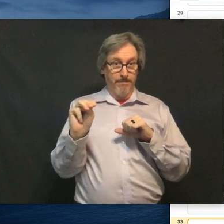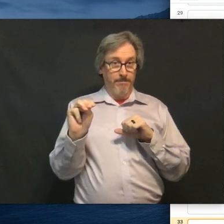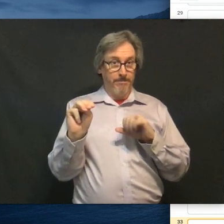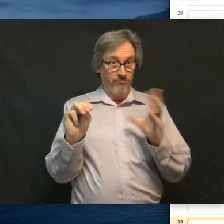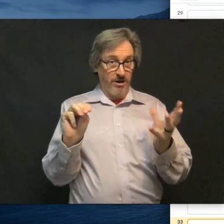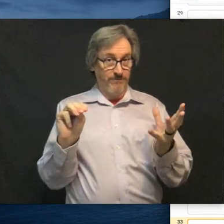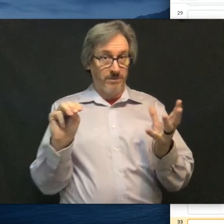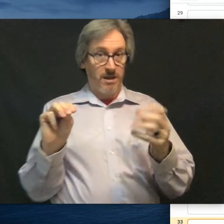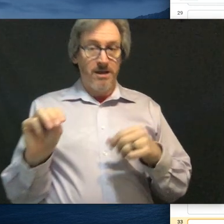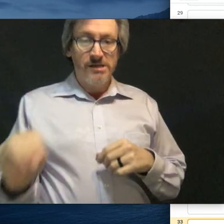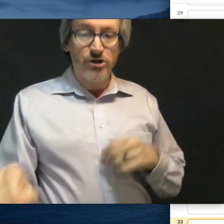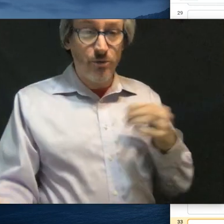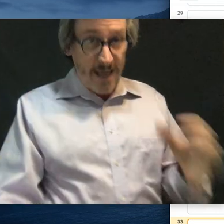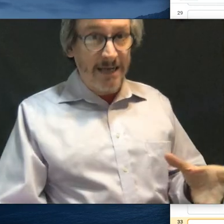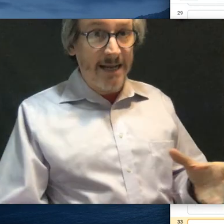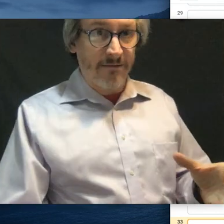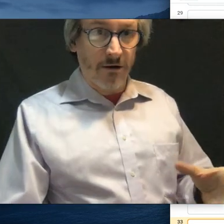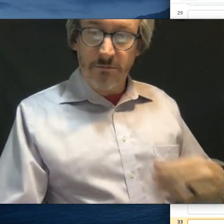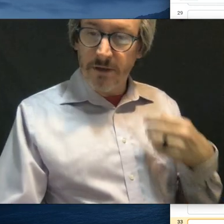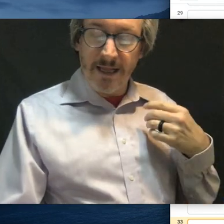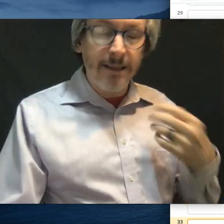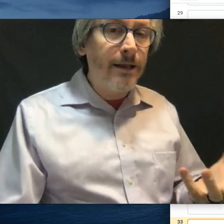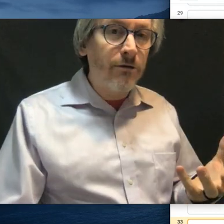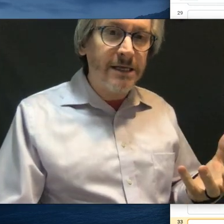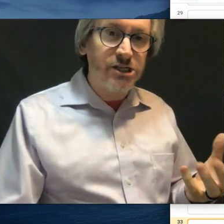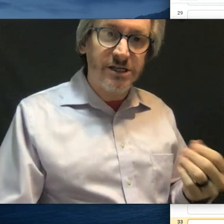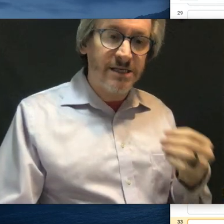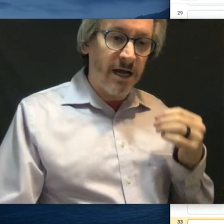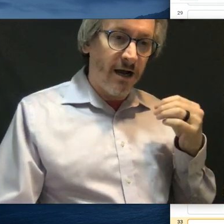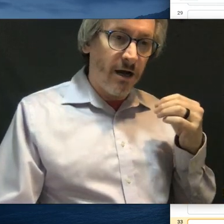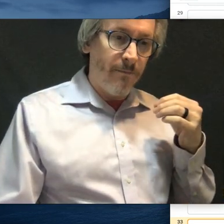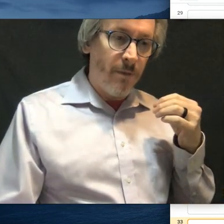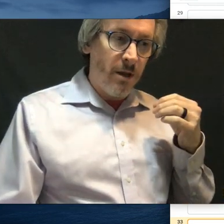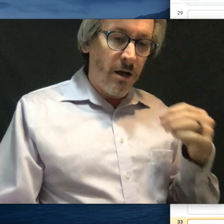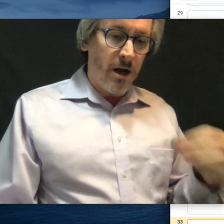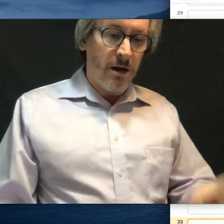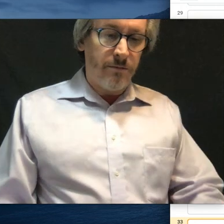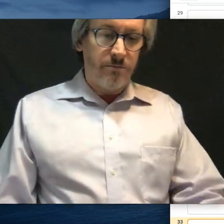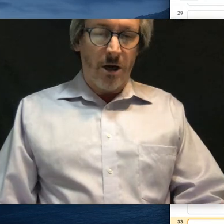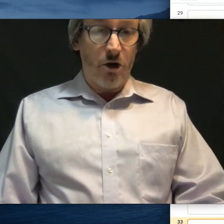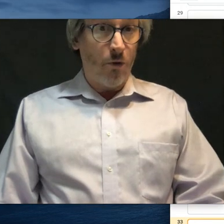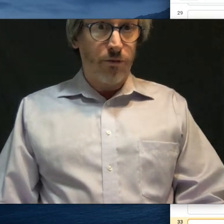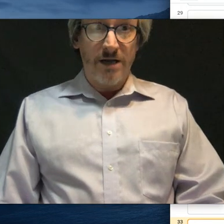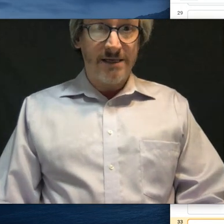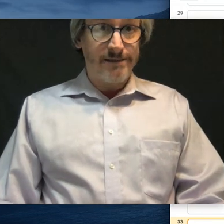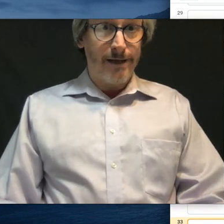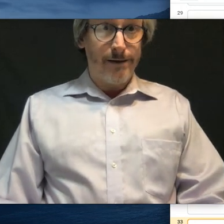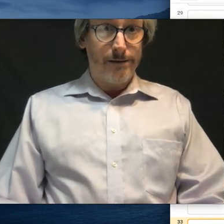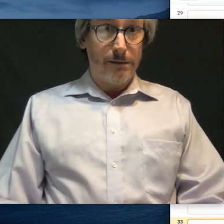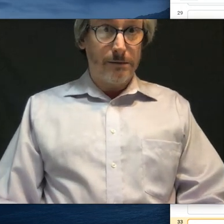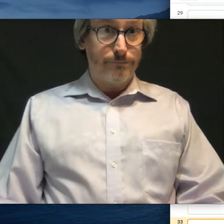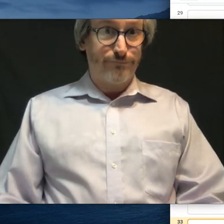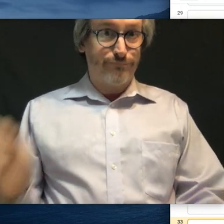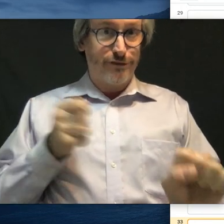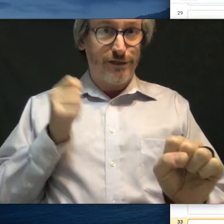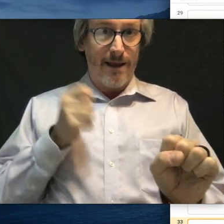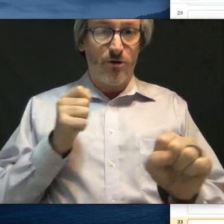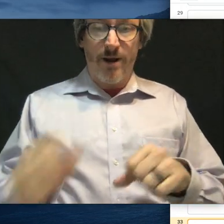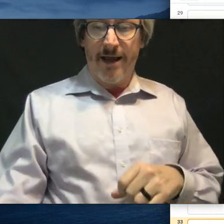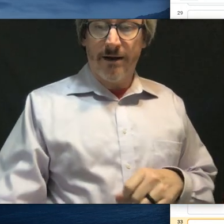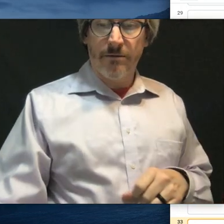Anti-disestablishmentarianism. Right? So you can get there. It literally is just a cold process. You gotta